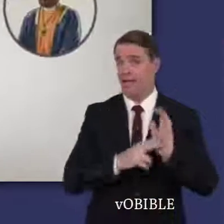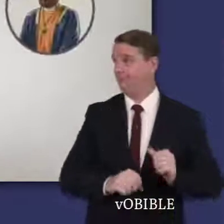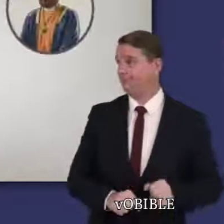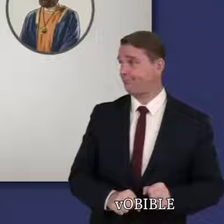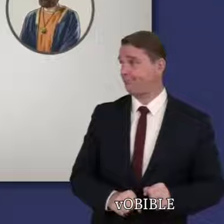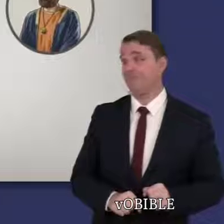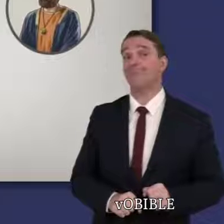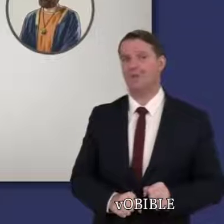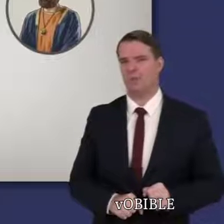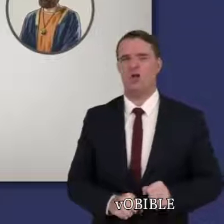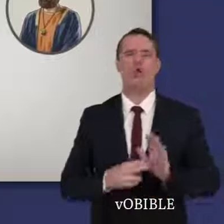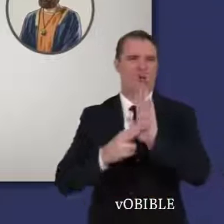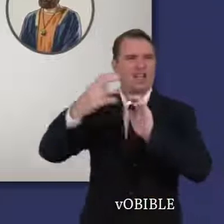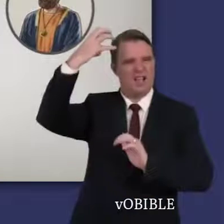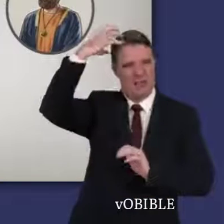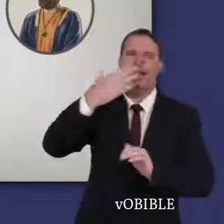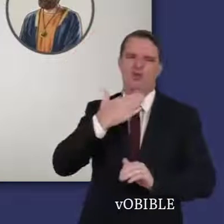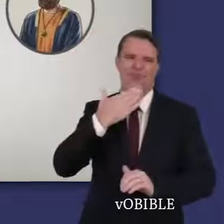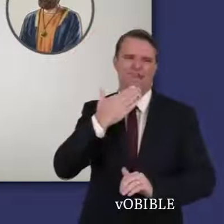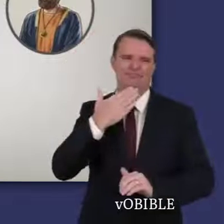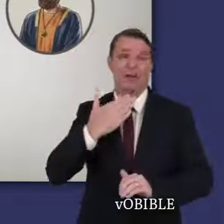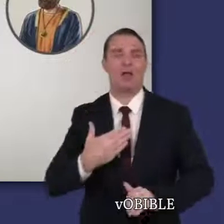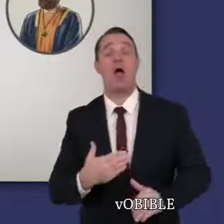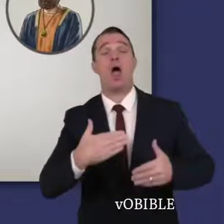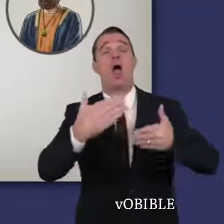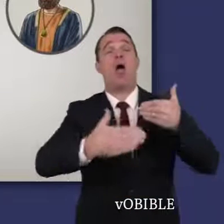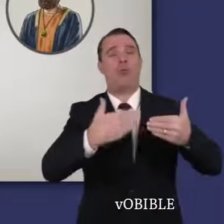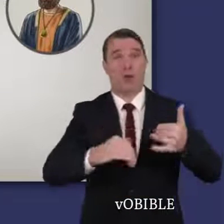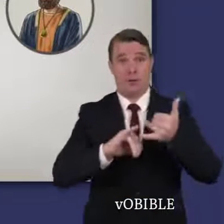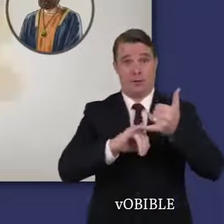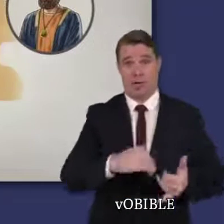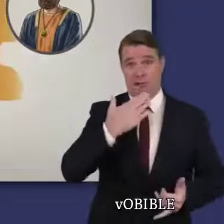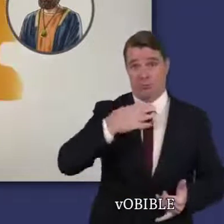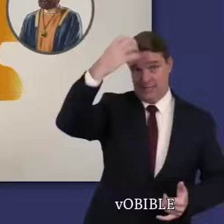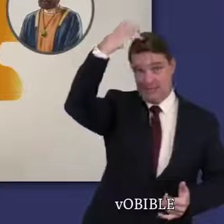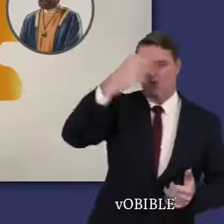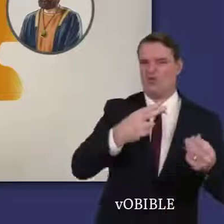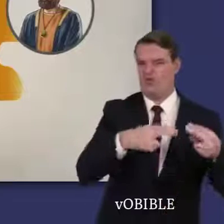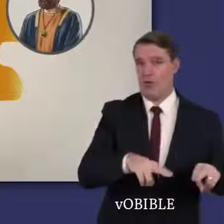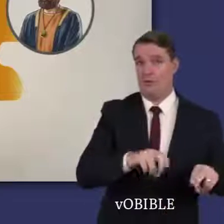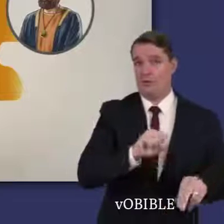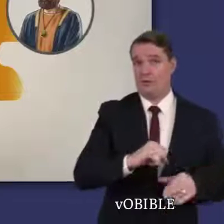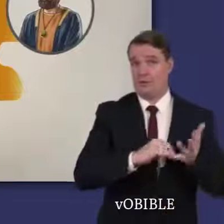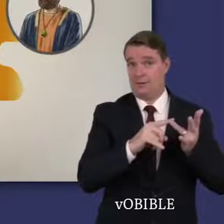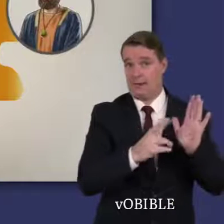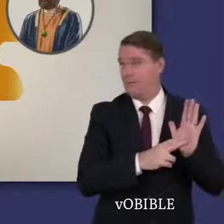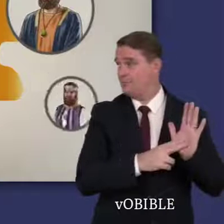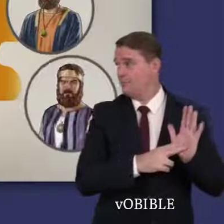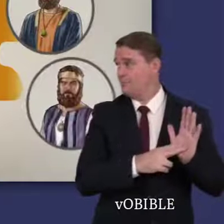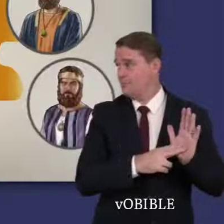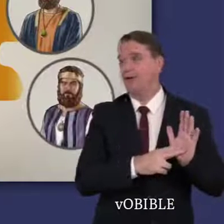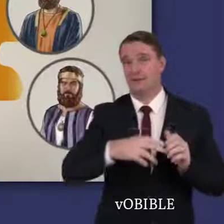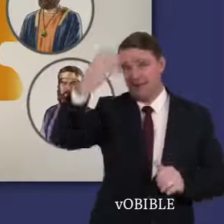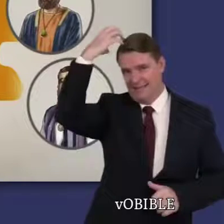son Ahaziah takes the throne in Israel. Later, Jehoshaphat also dies, and his son